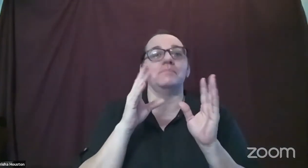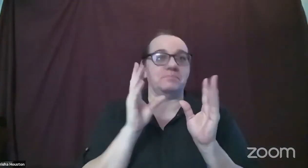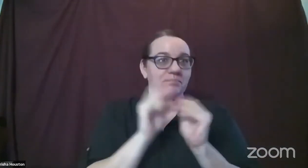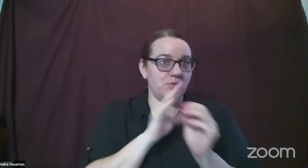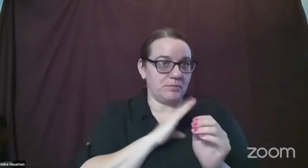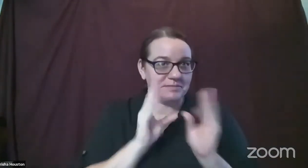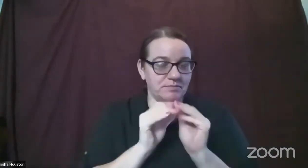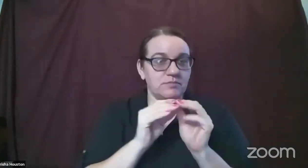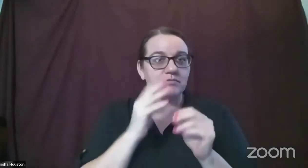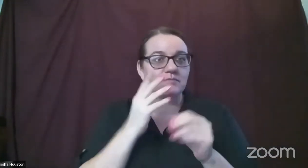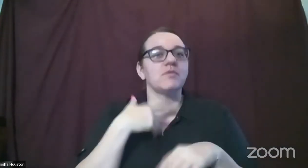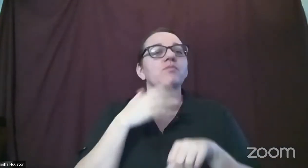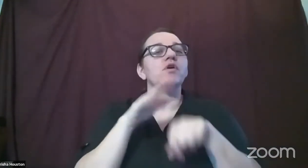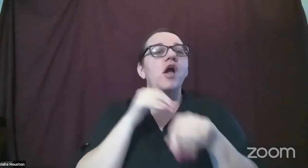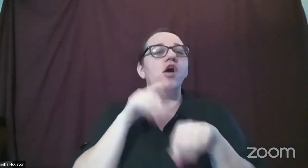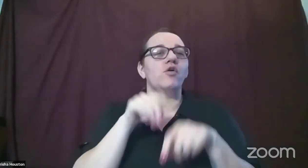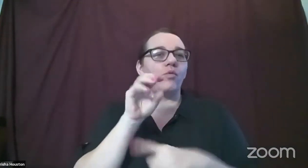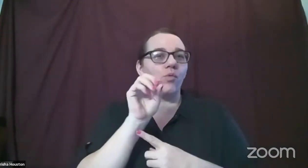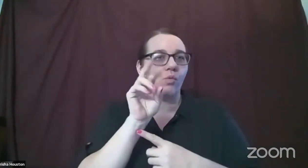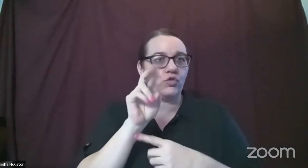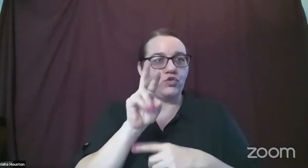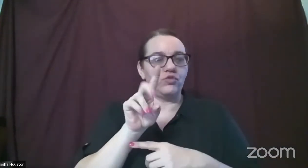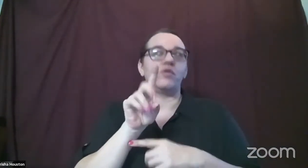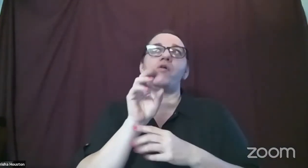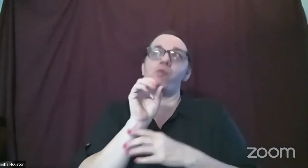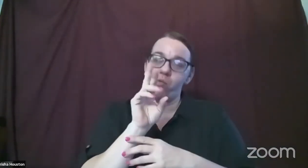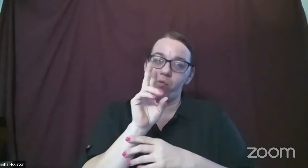Hello, everyone. We will call the meeting to order.